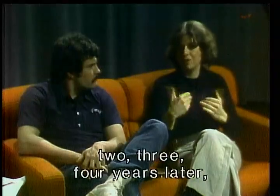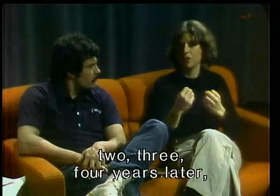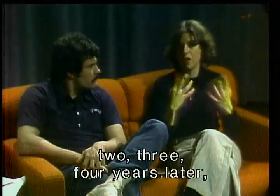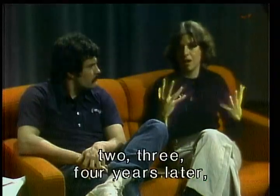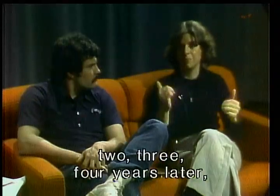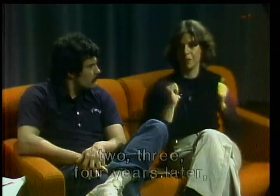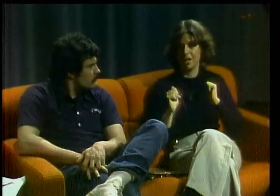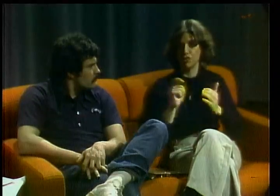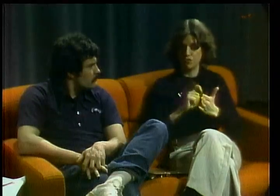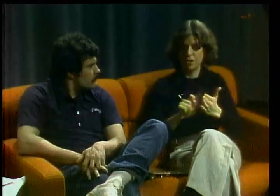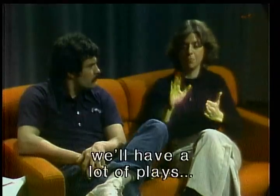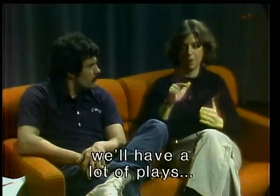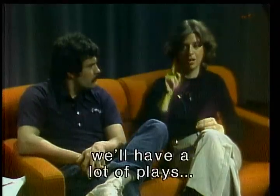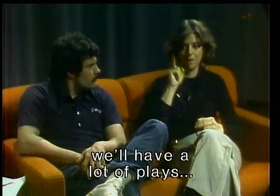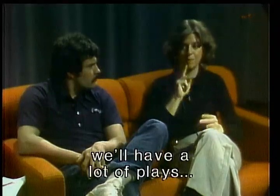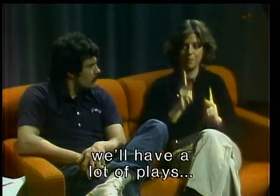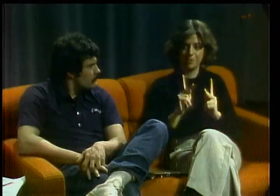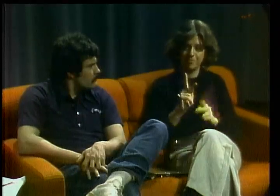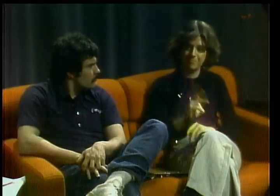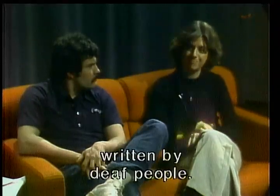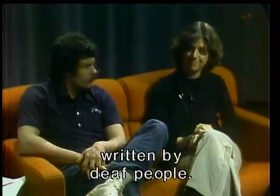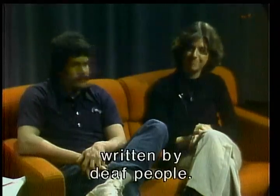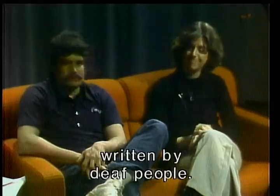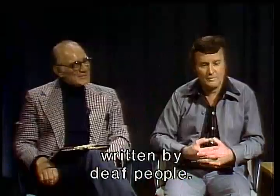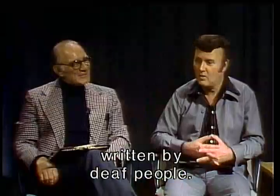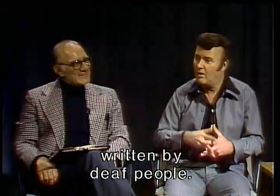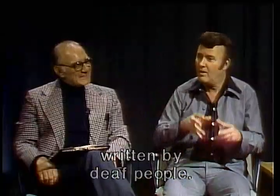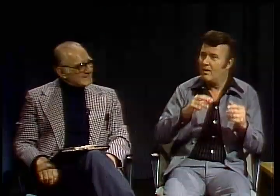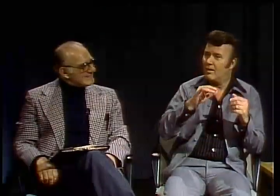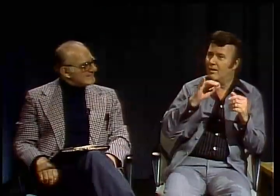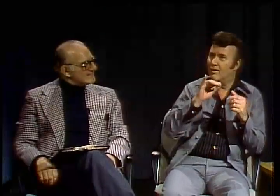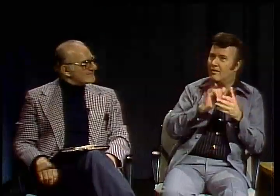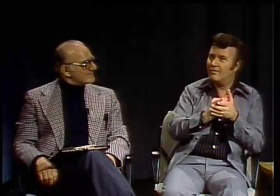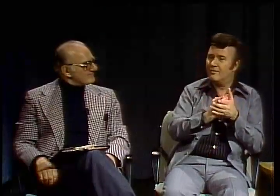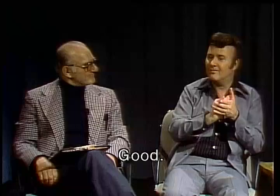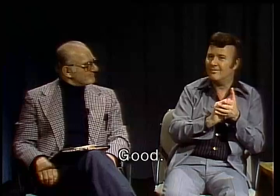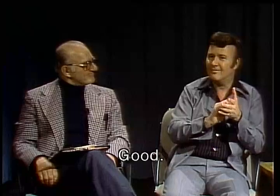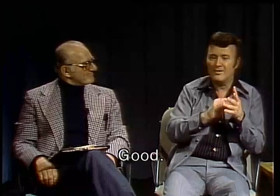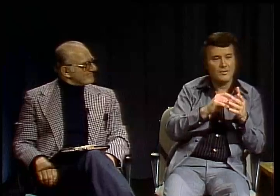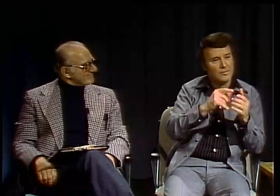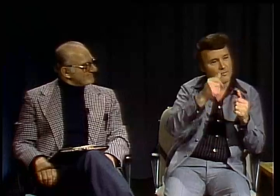lot of plays written by deaf people.